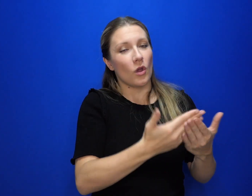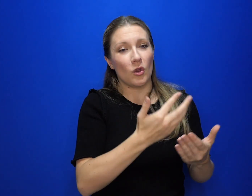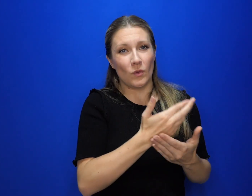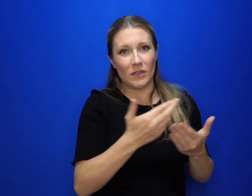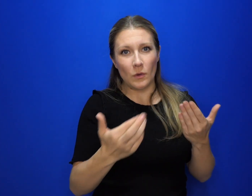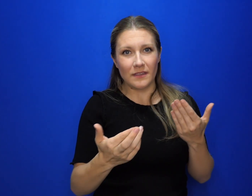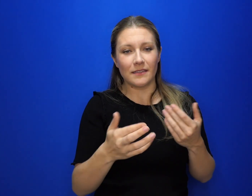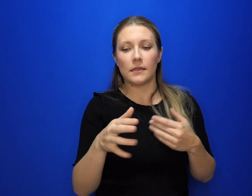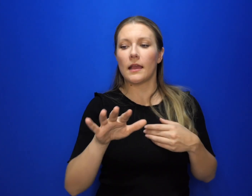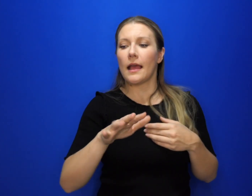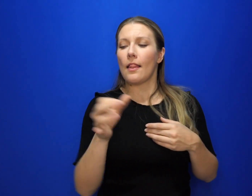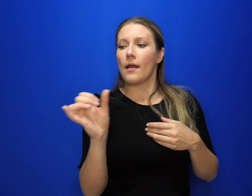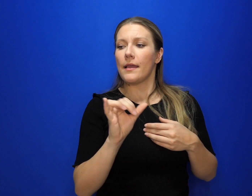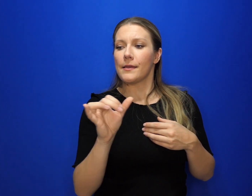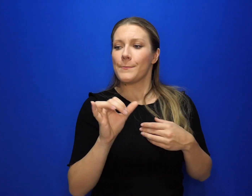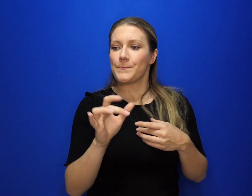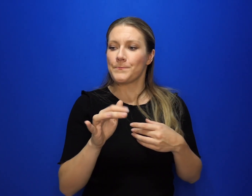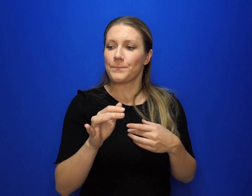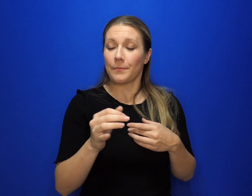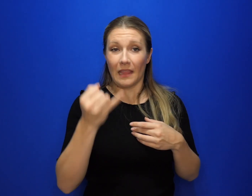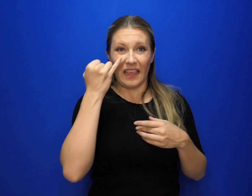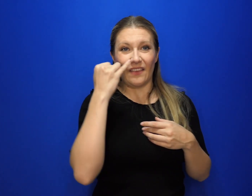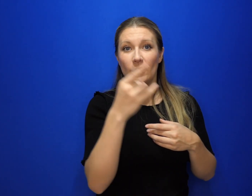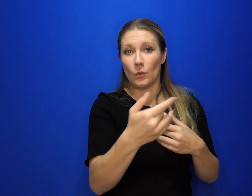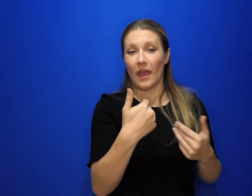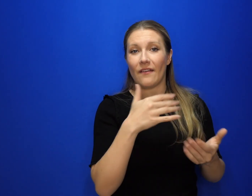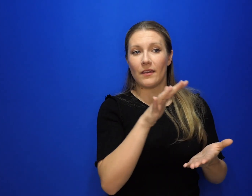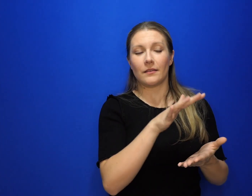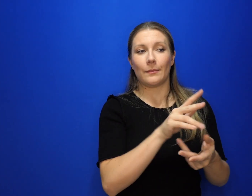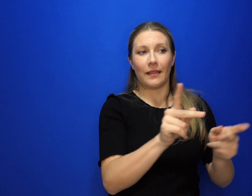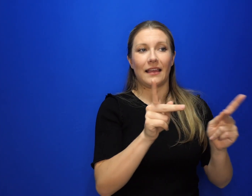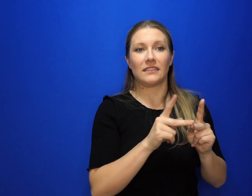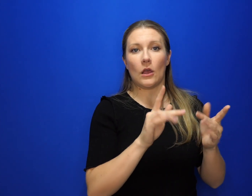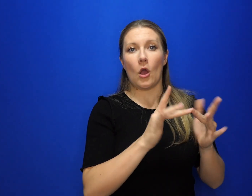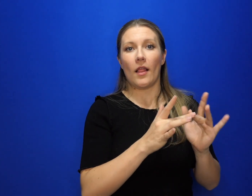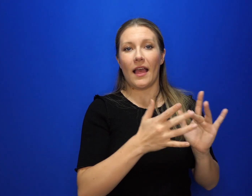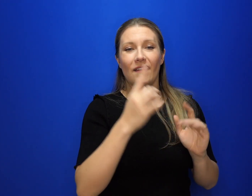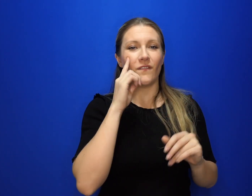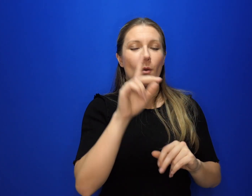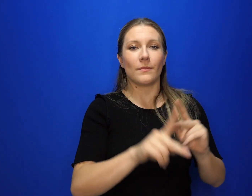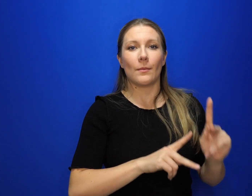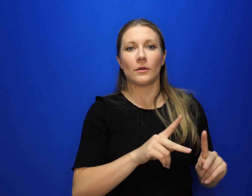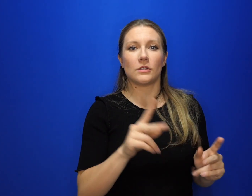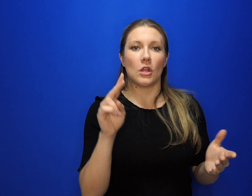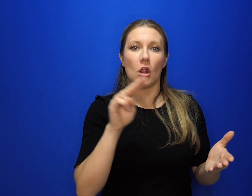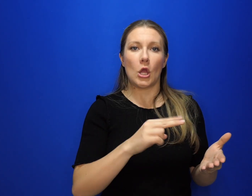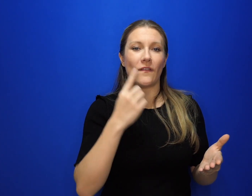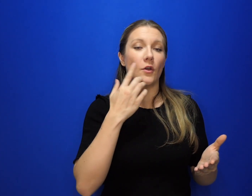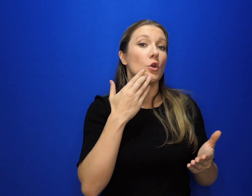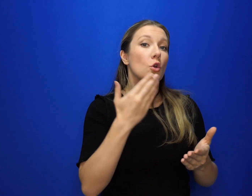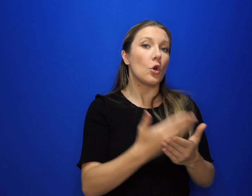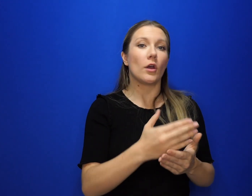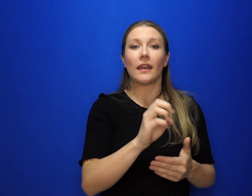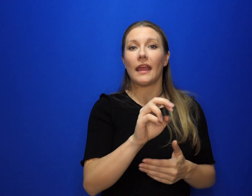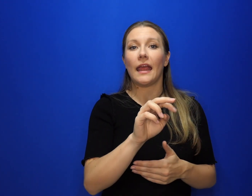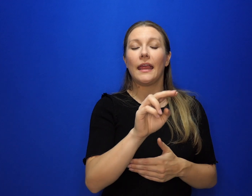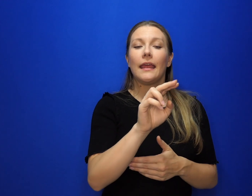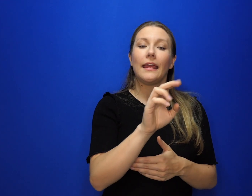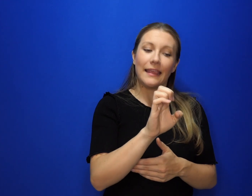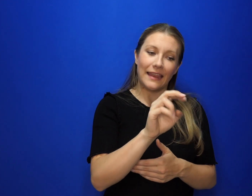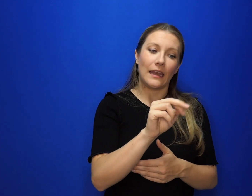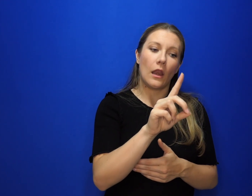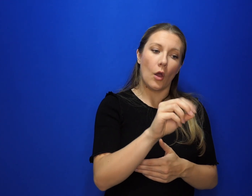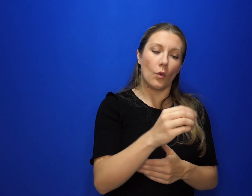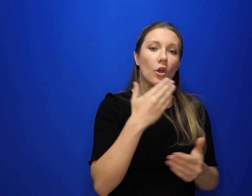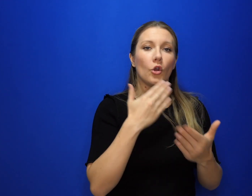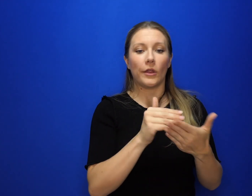mean, kind of like you have a place online for people to look for good endos or good doctors or